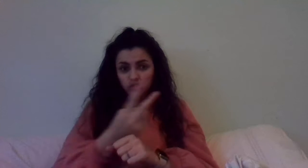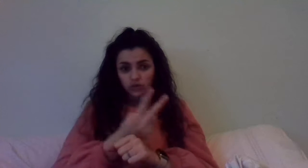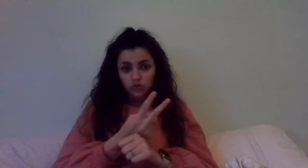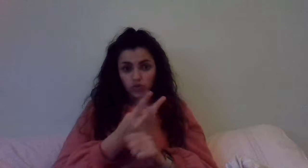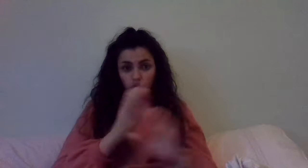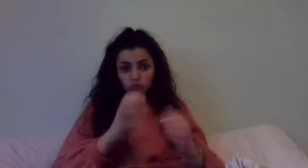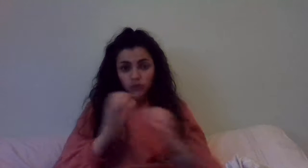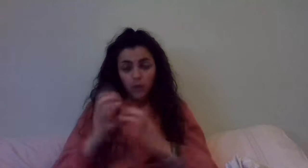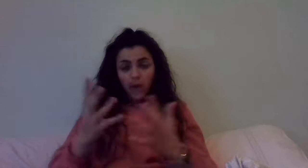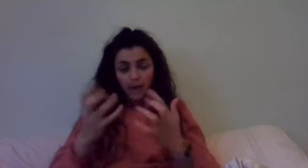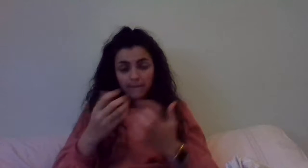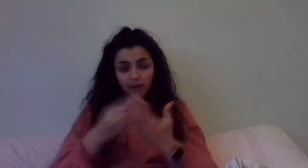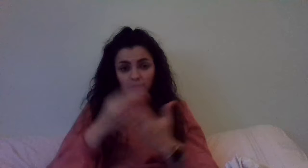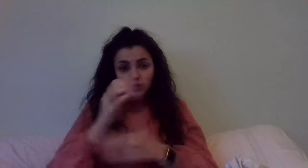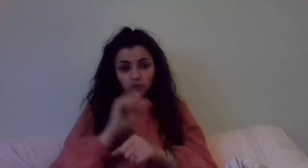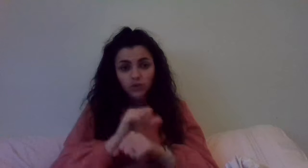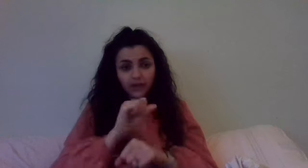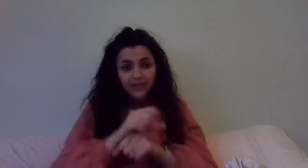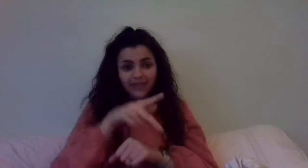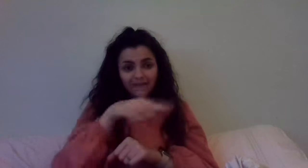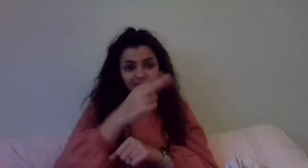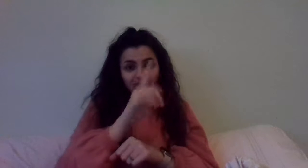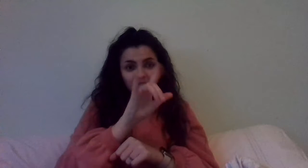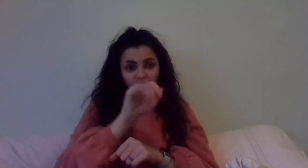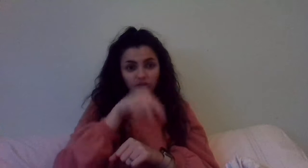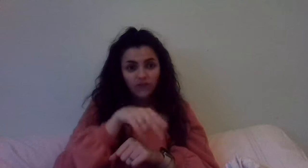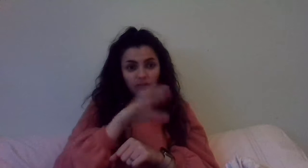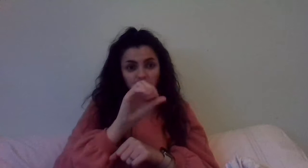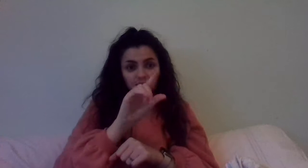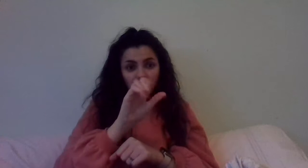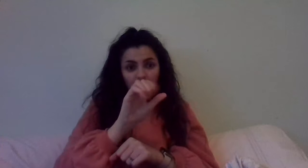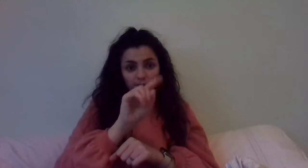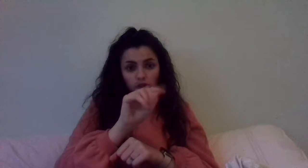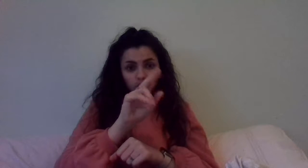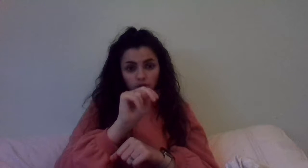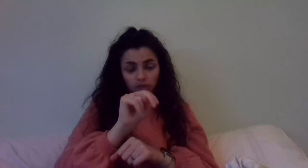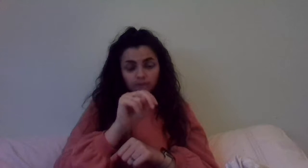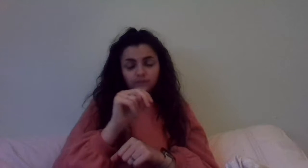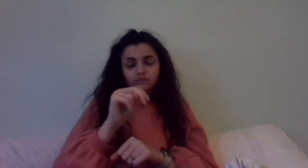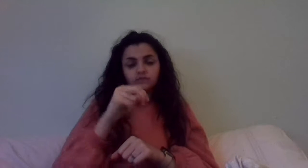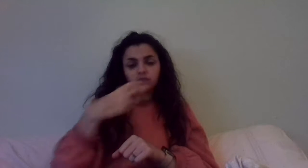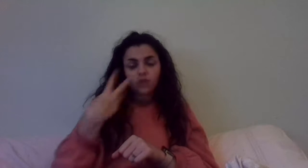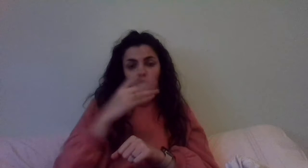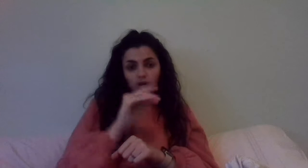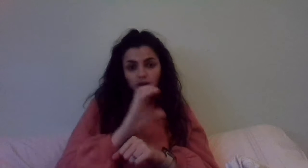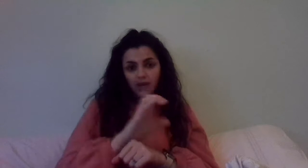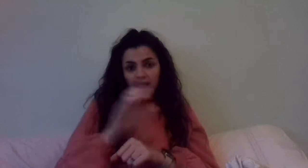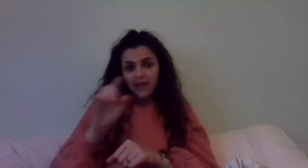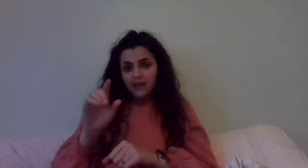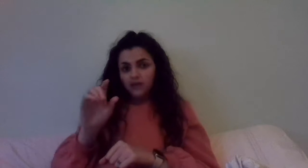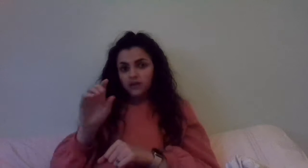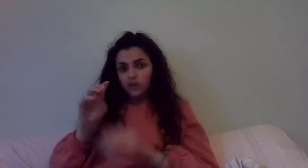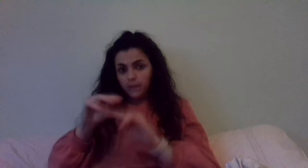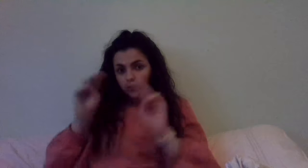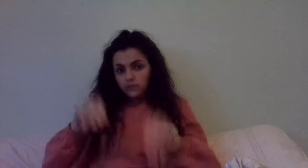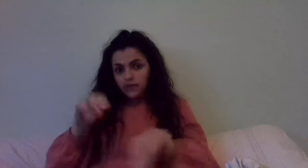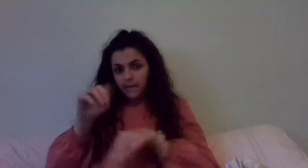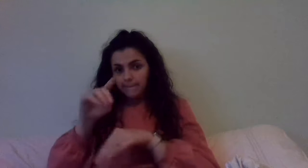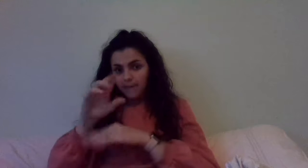and the Museum of Modern Art in New York City. And so one of the museums gets one half, the other museum gets the other half